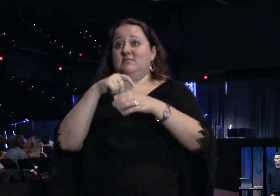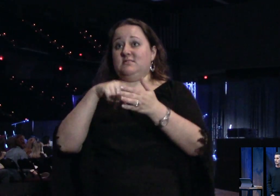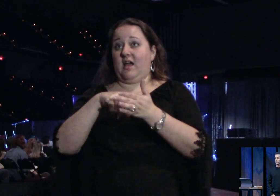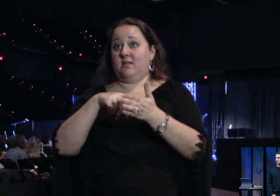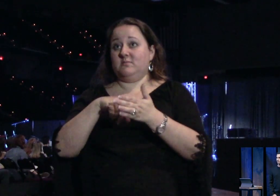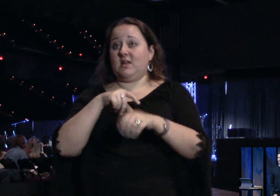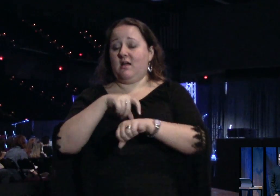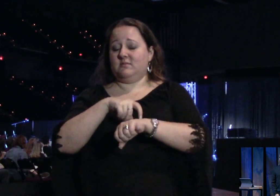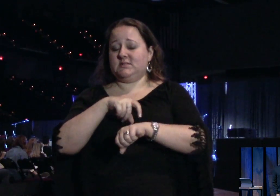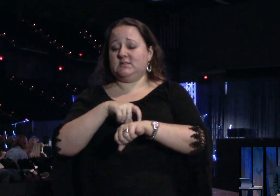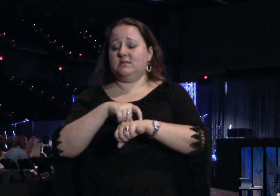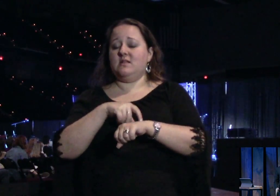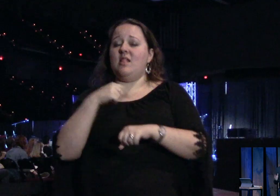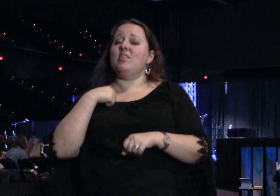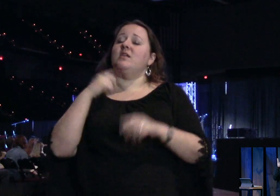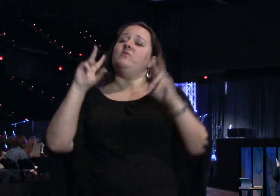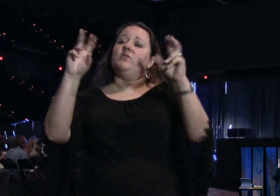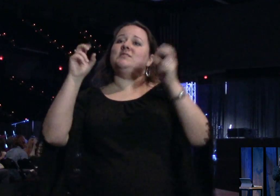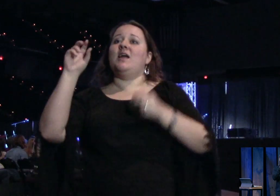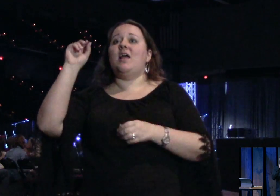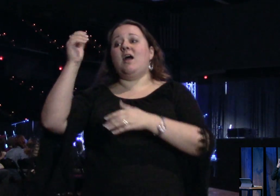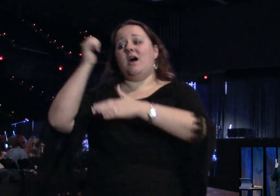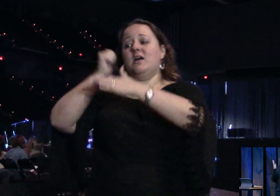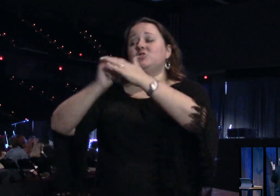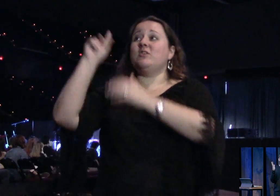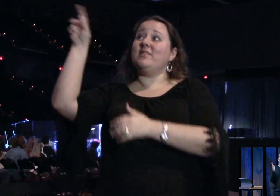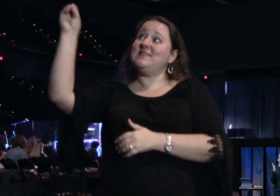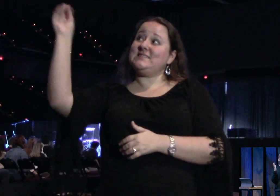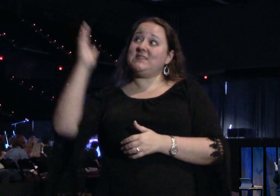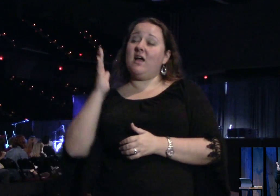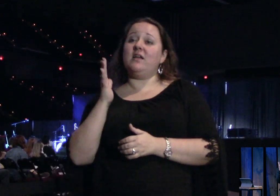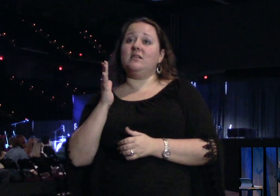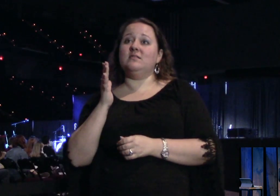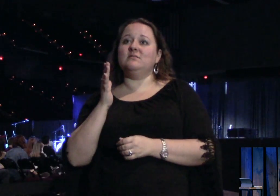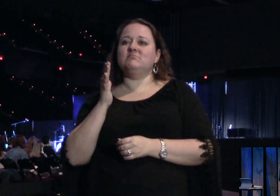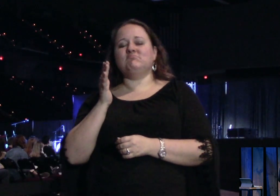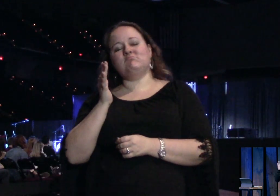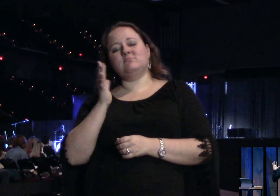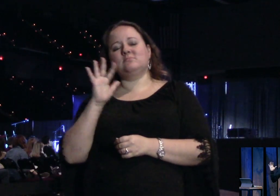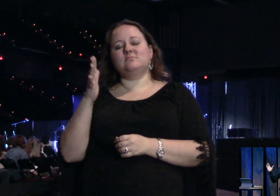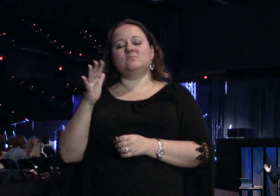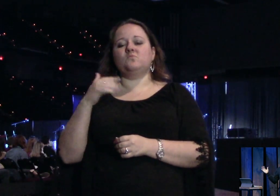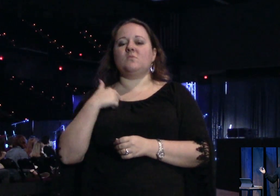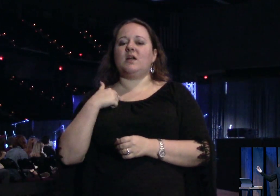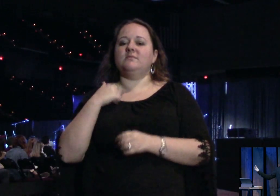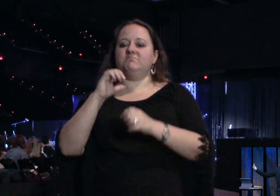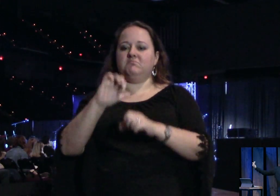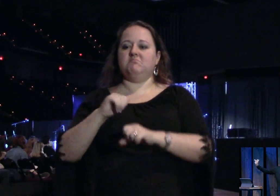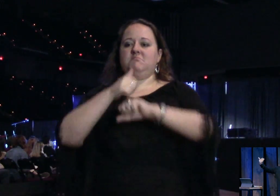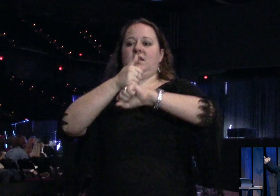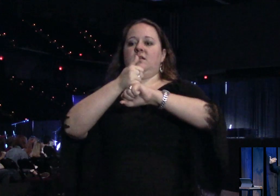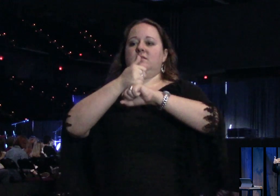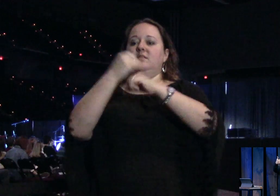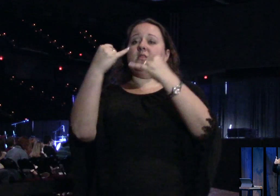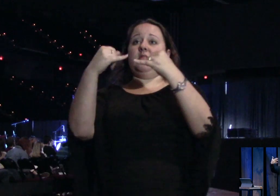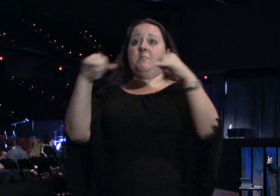times. And this phrase, under the sun, is kind of creating